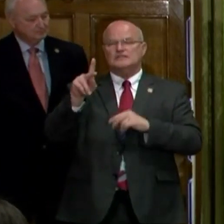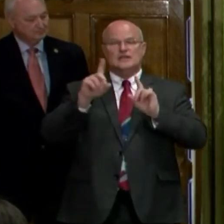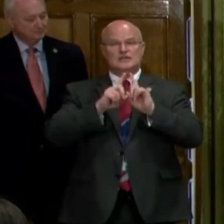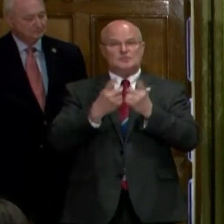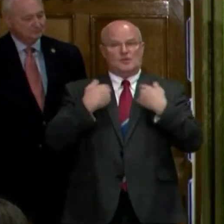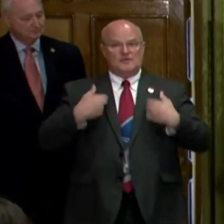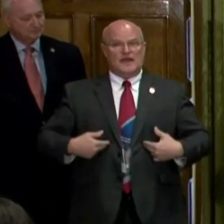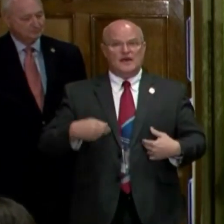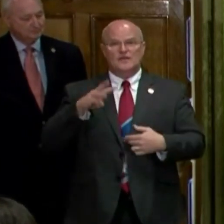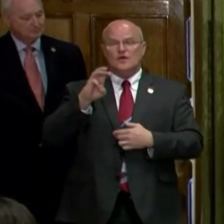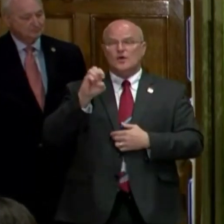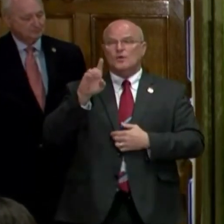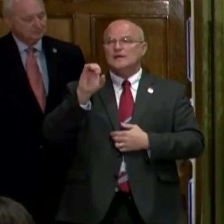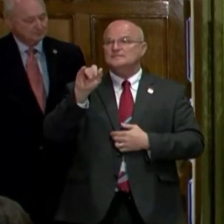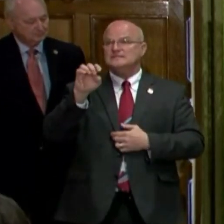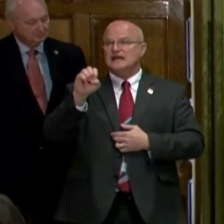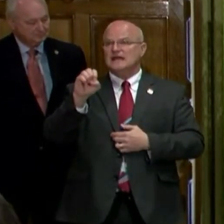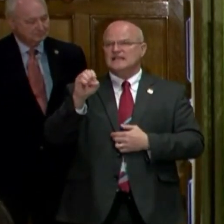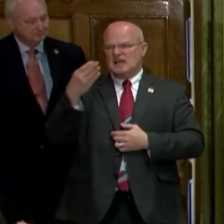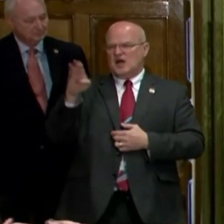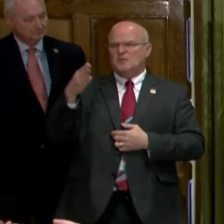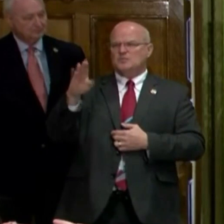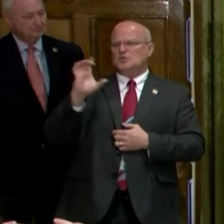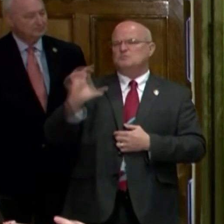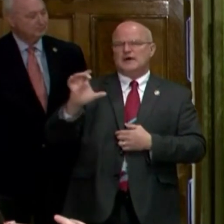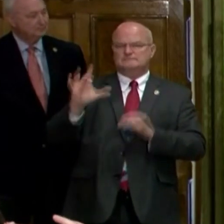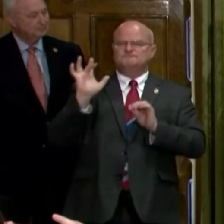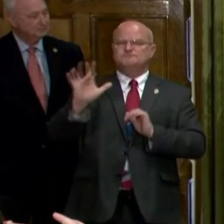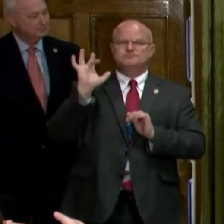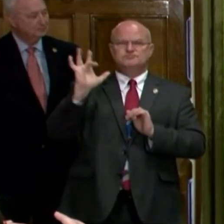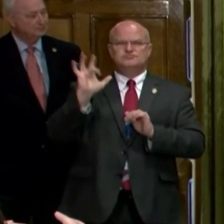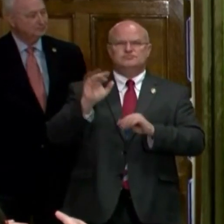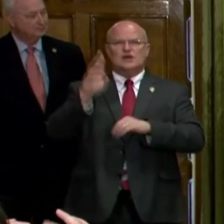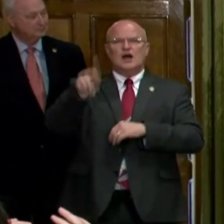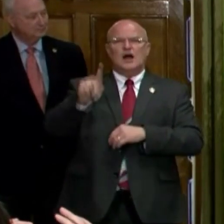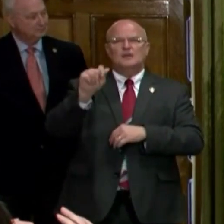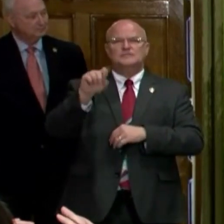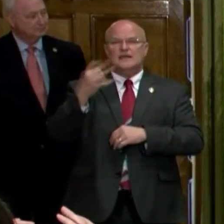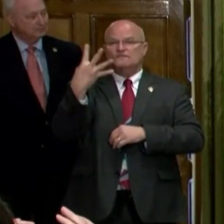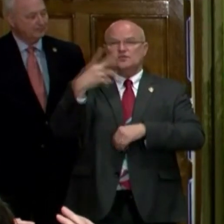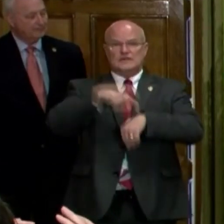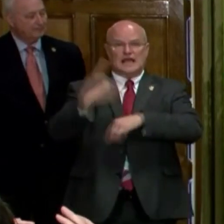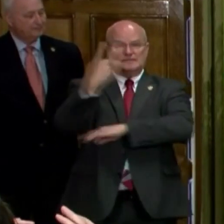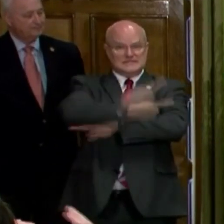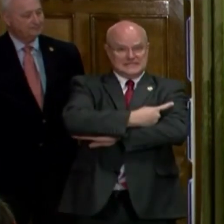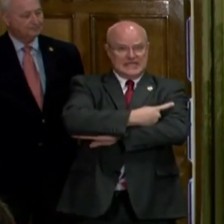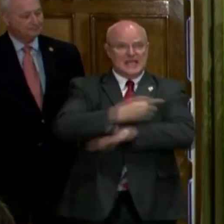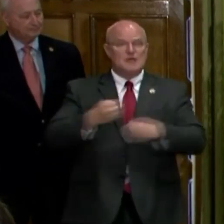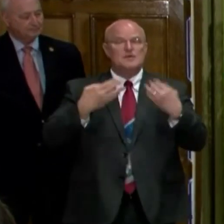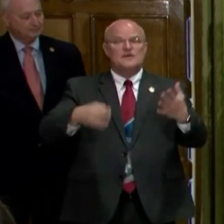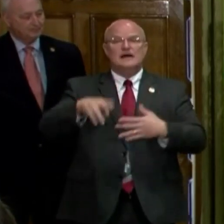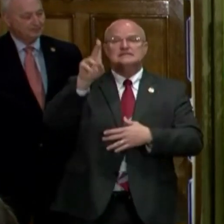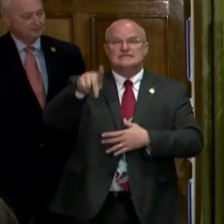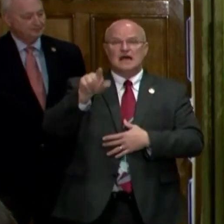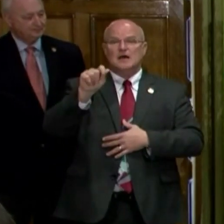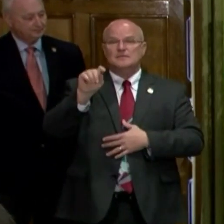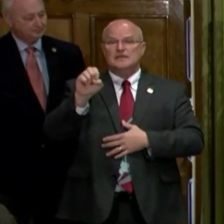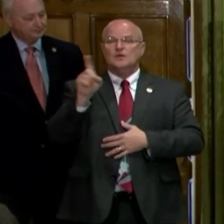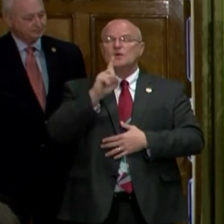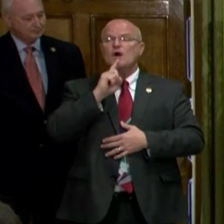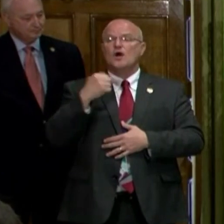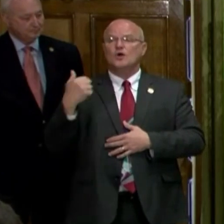Health website, scrolling down, and there's a big blue button. This will be updated 4 times a day, provides an update on where we are